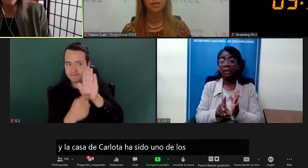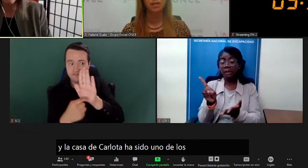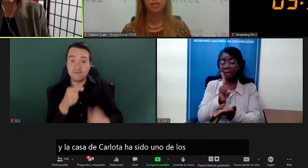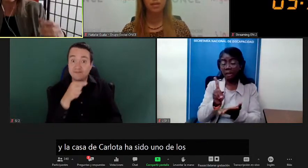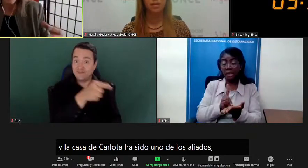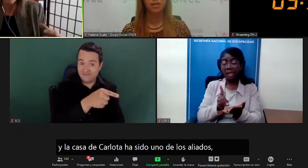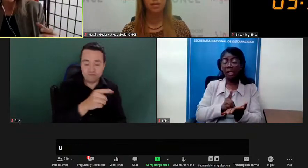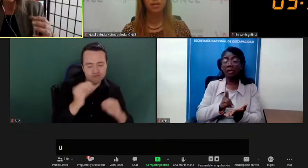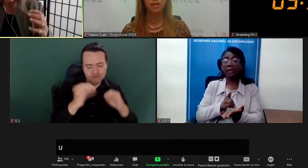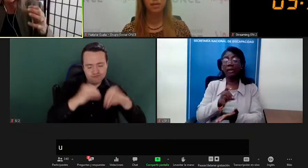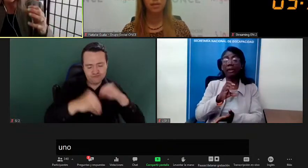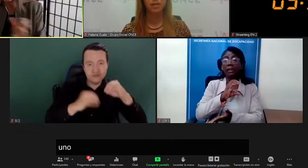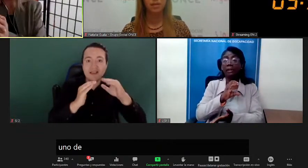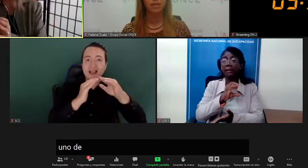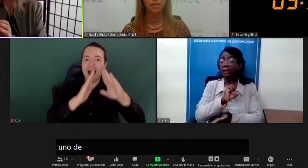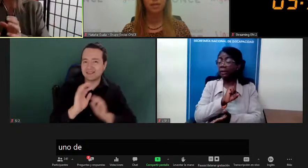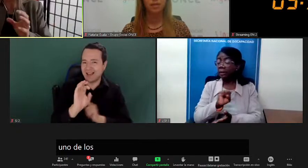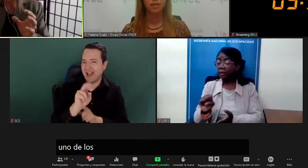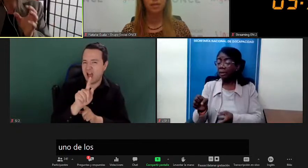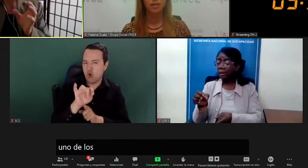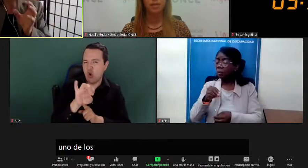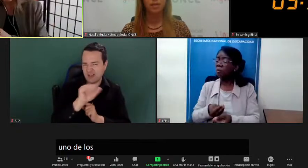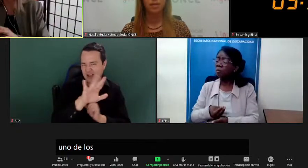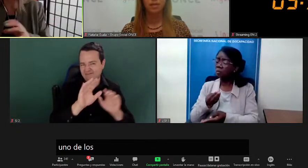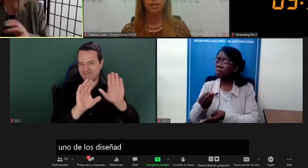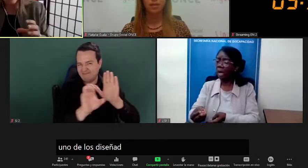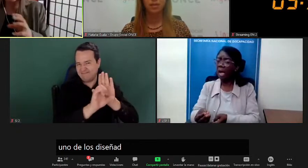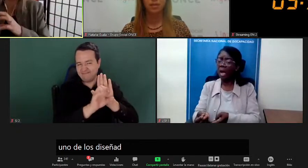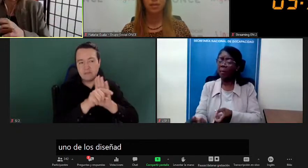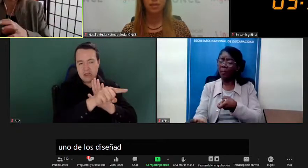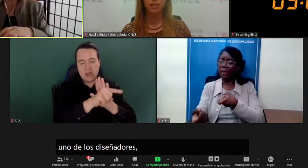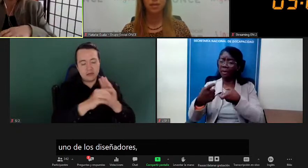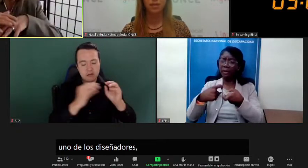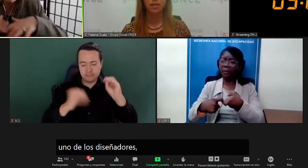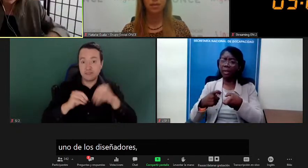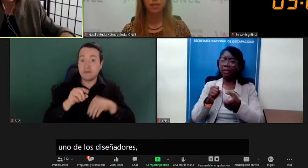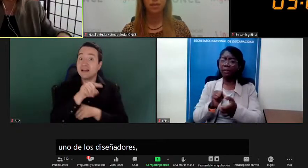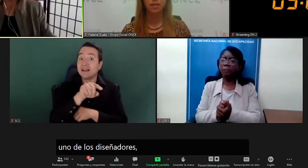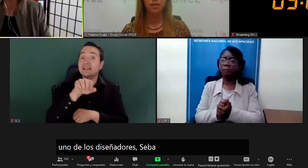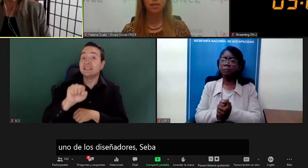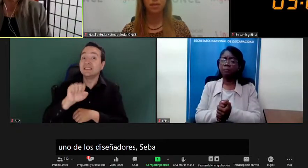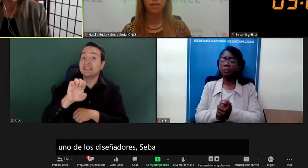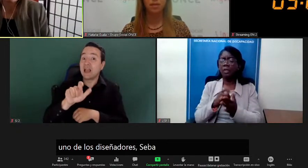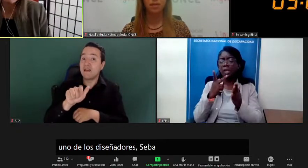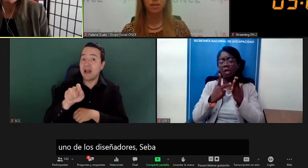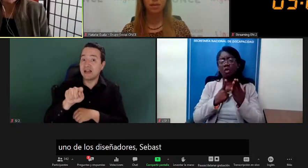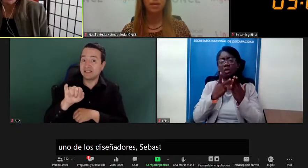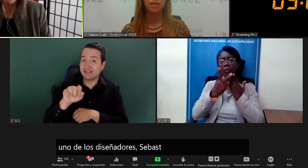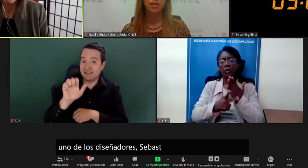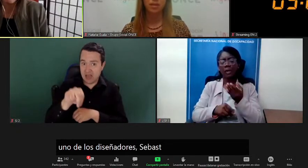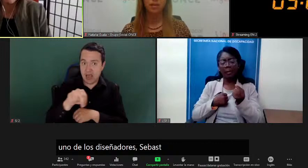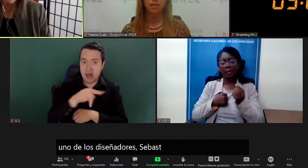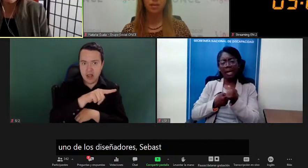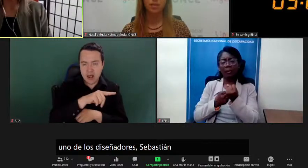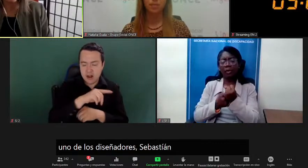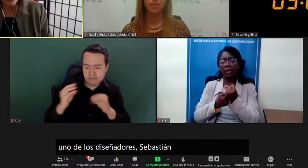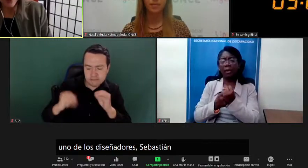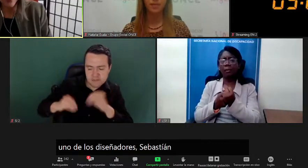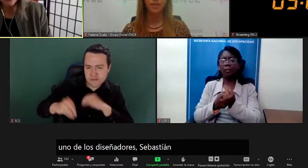graphic designers of casa de carlota sebastian has also been one of the participants of one of the